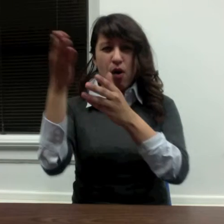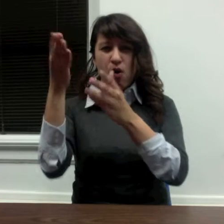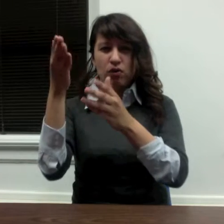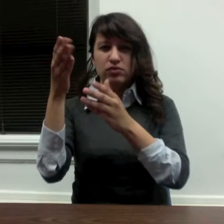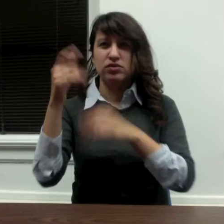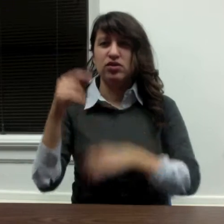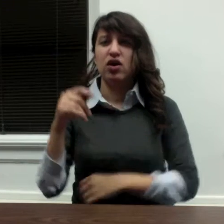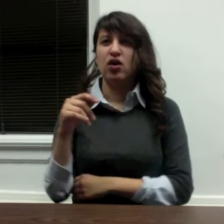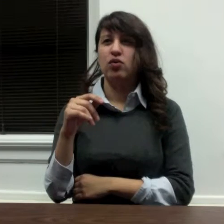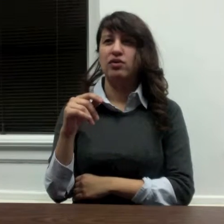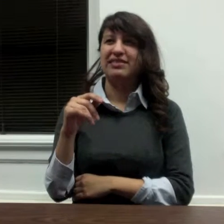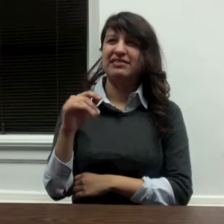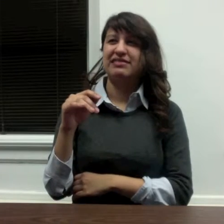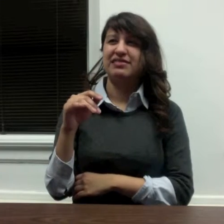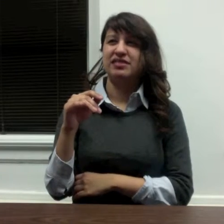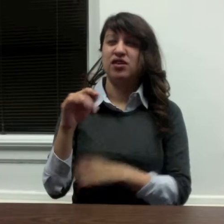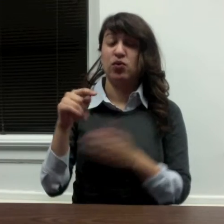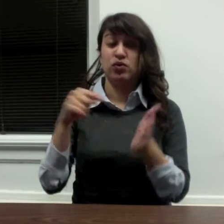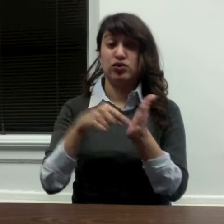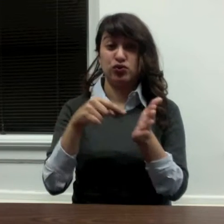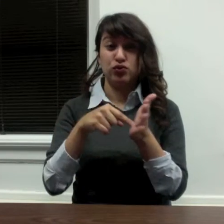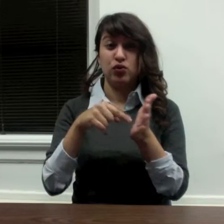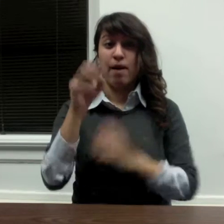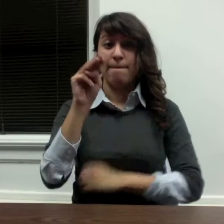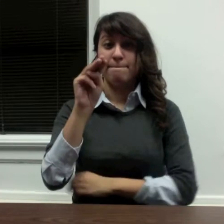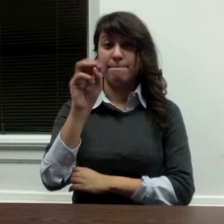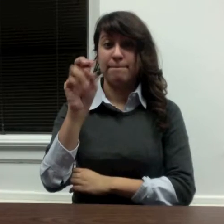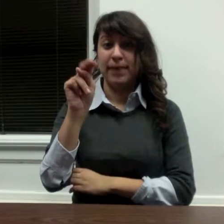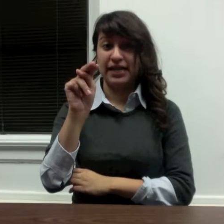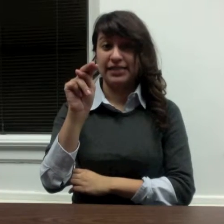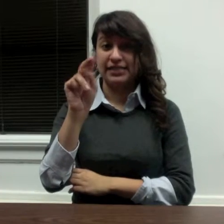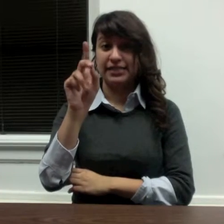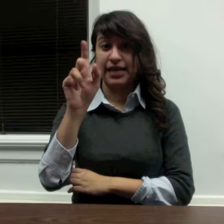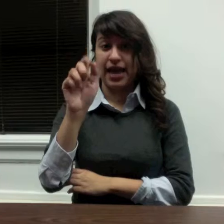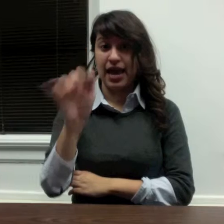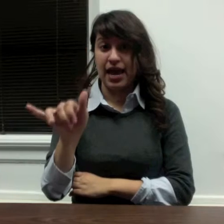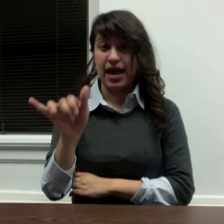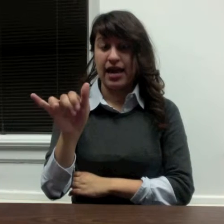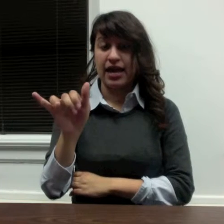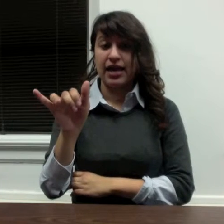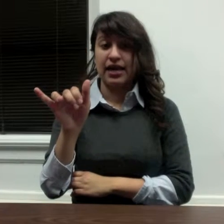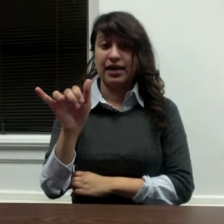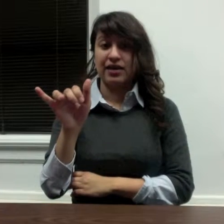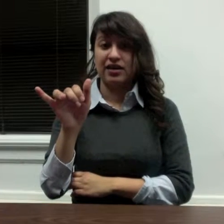they were due Monday the 13th, this past Monday, or last week Monday.